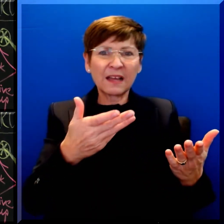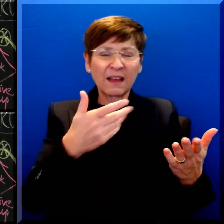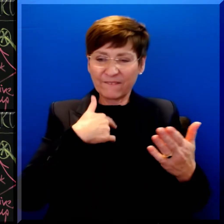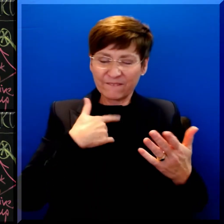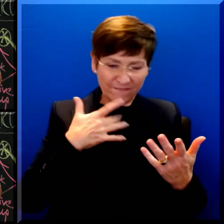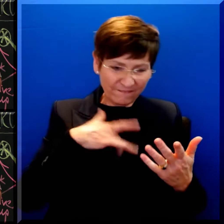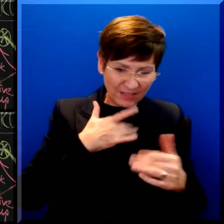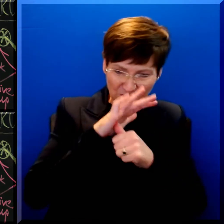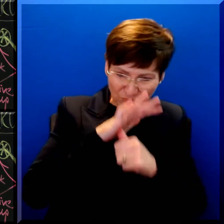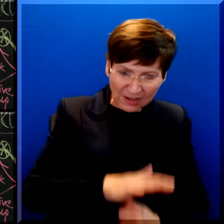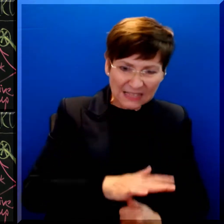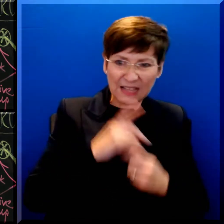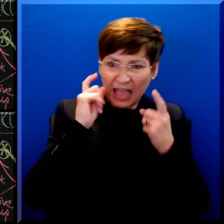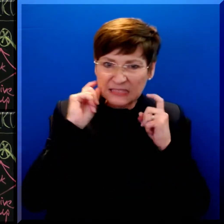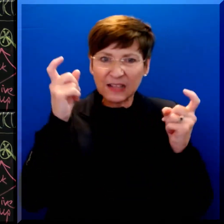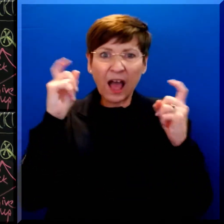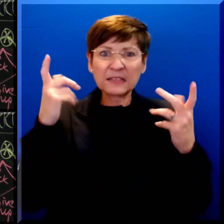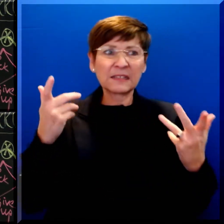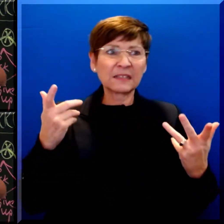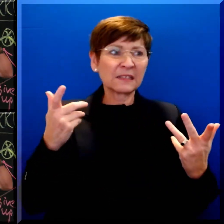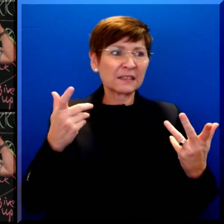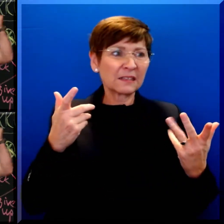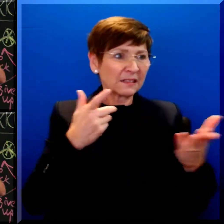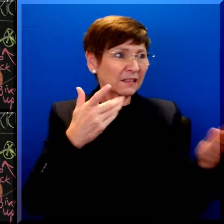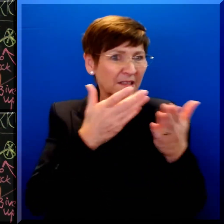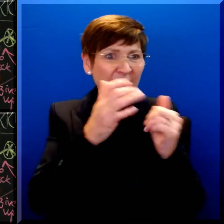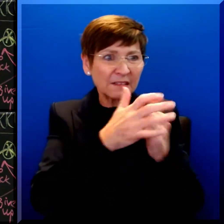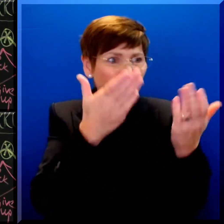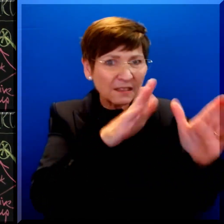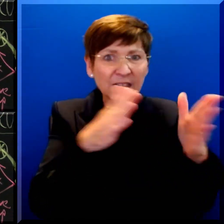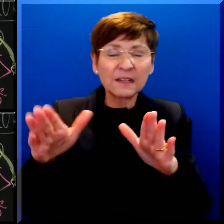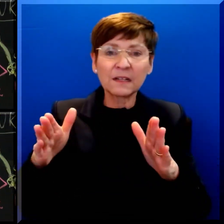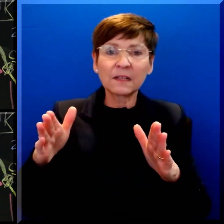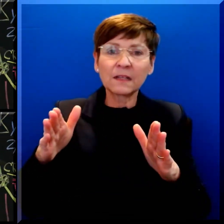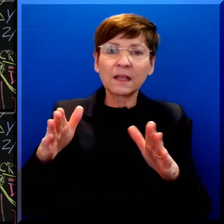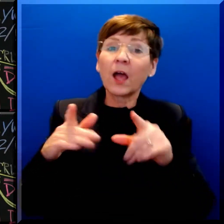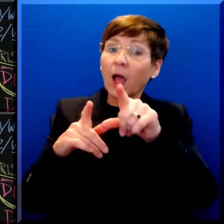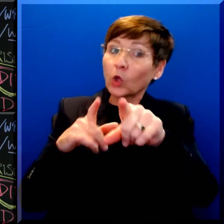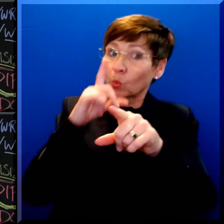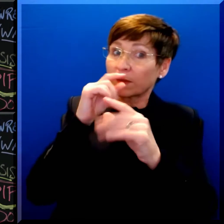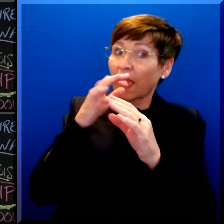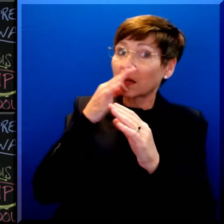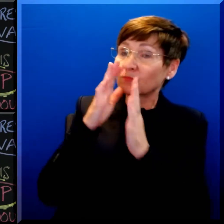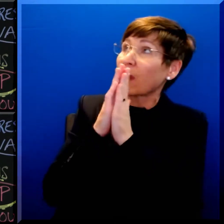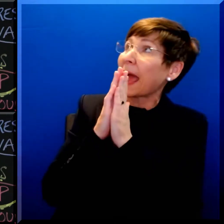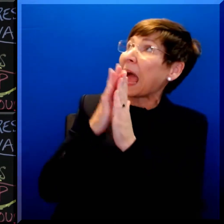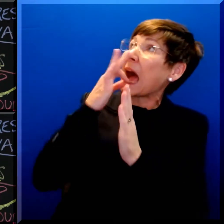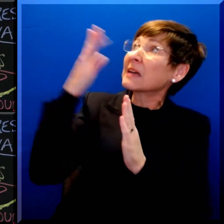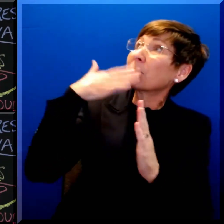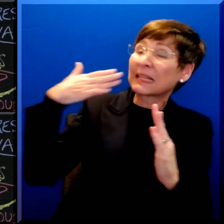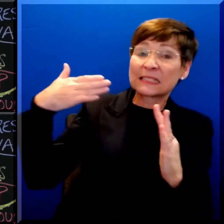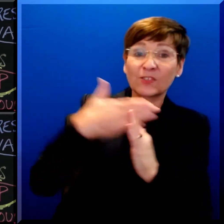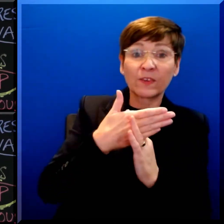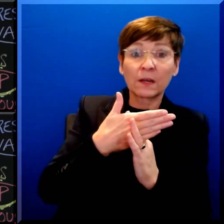anxiety? Guys, understand something. It is okay to pray and ask God to intervene in a painful situation because oftentimes he